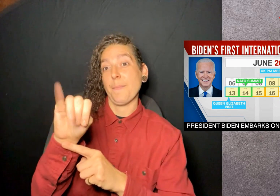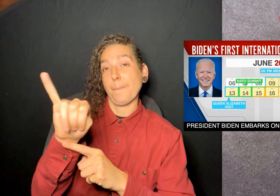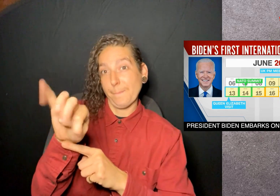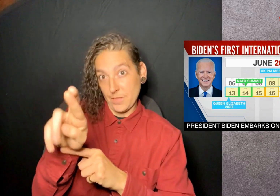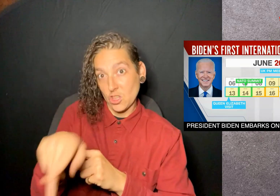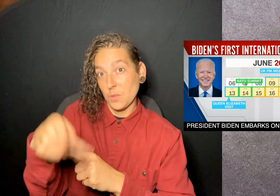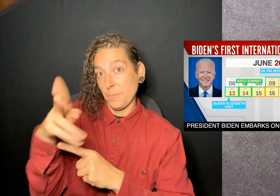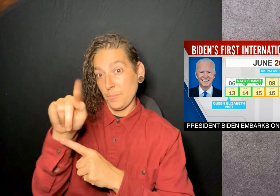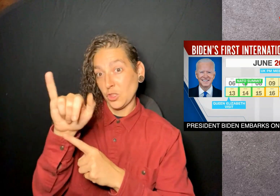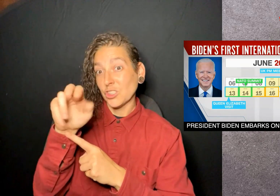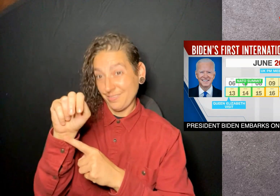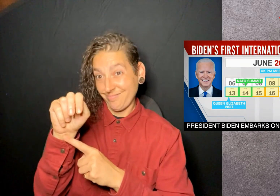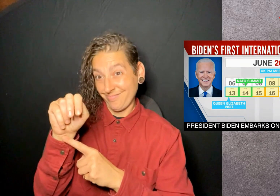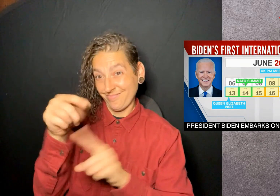Geneva.